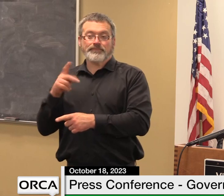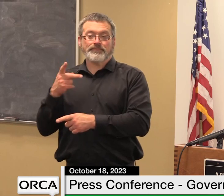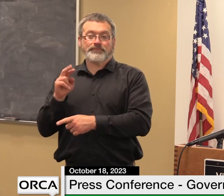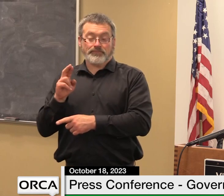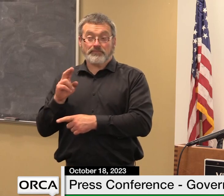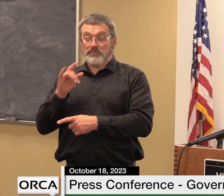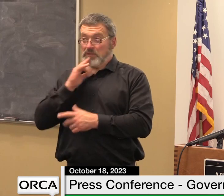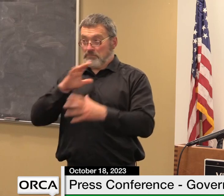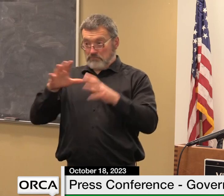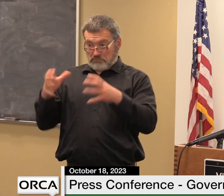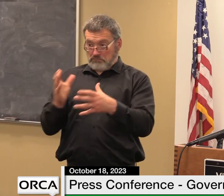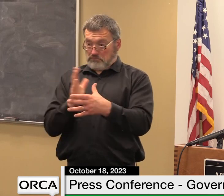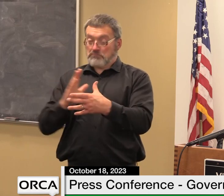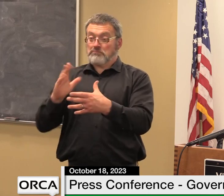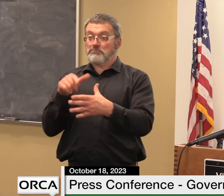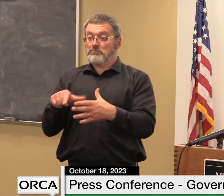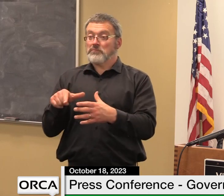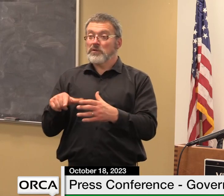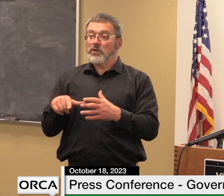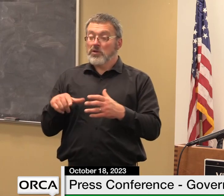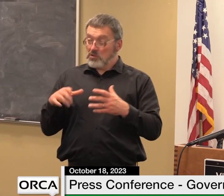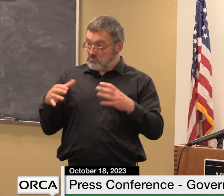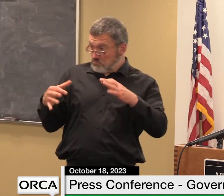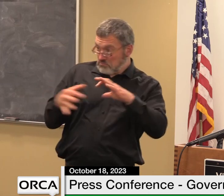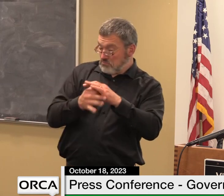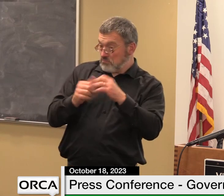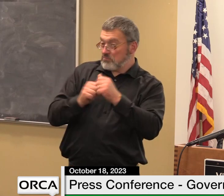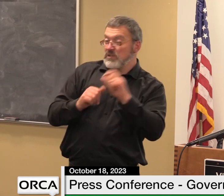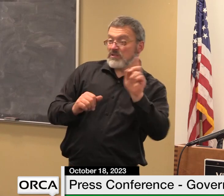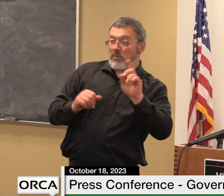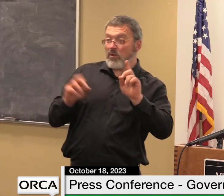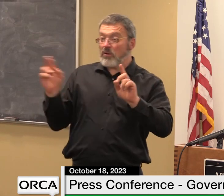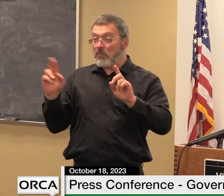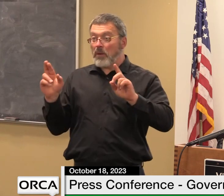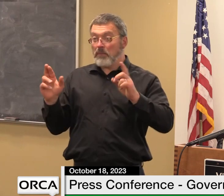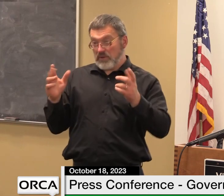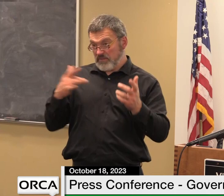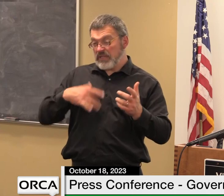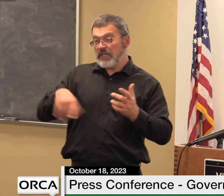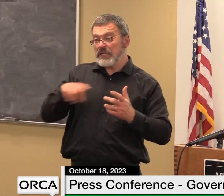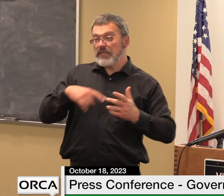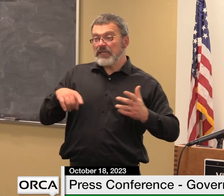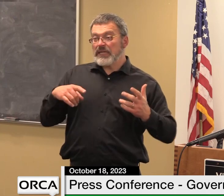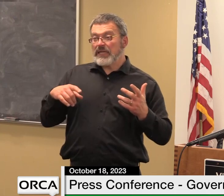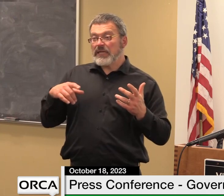to work with Democrats? Because right now the Republican caucus is